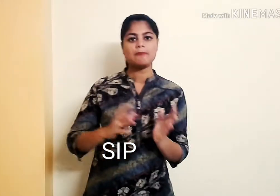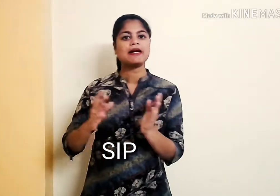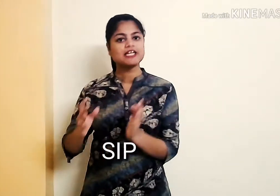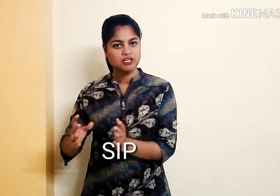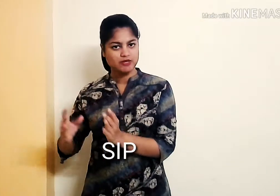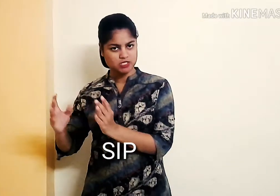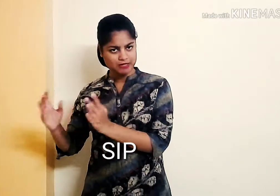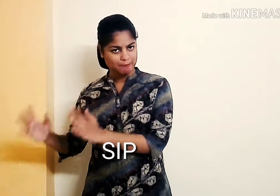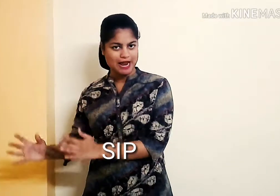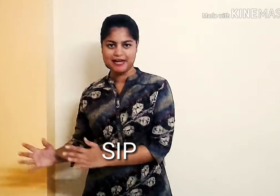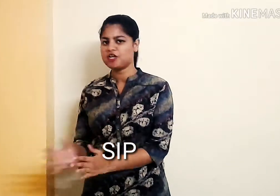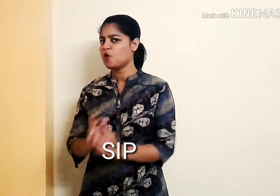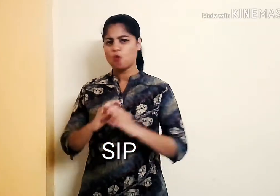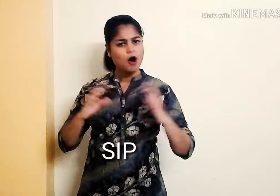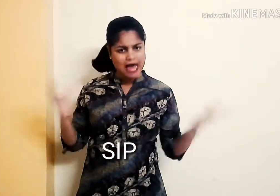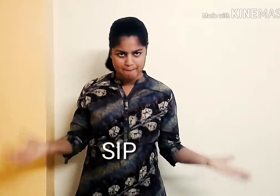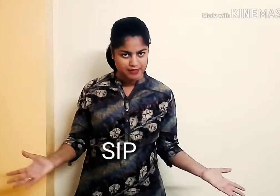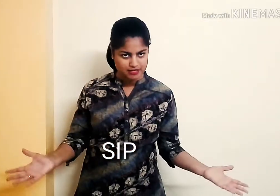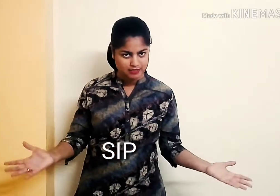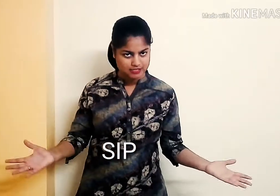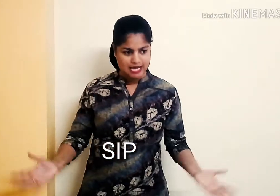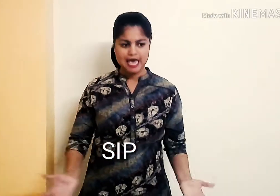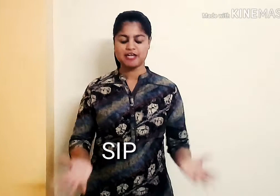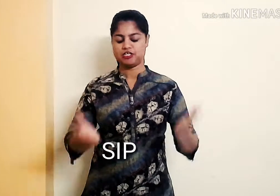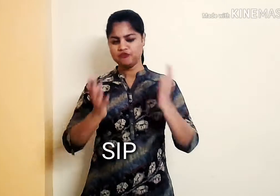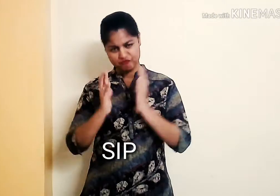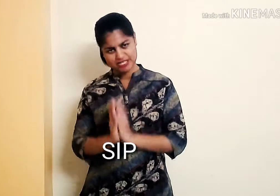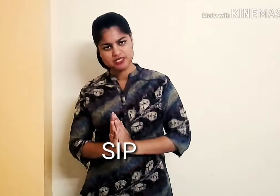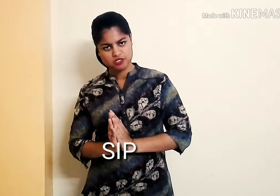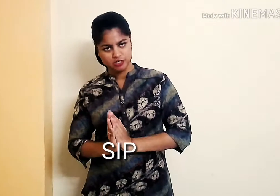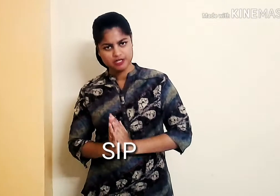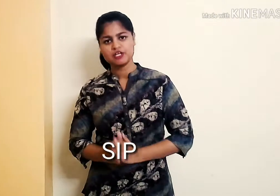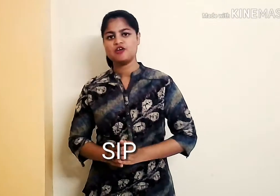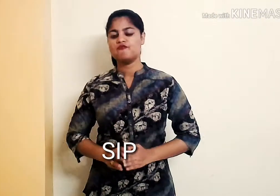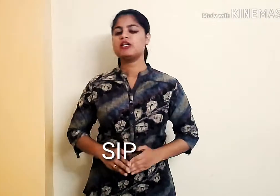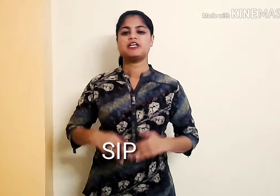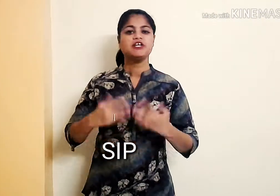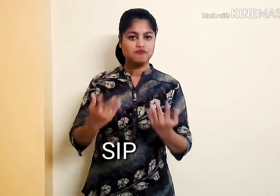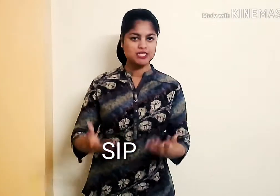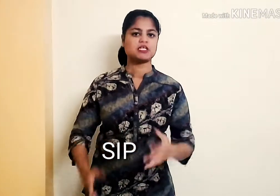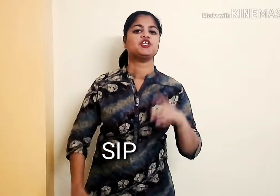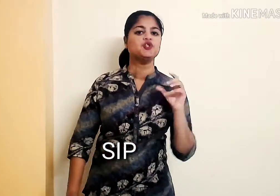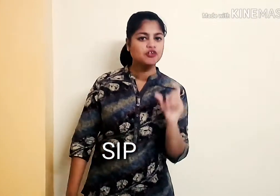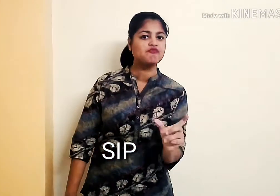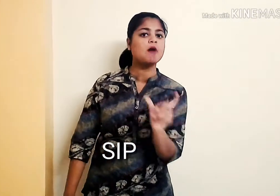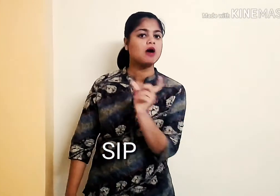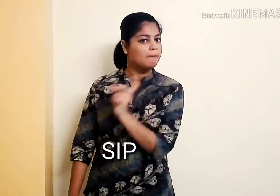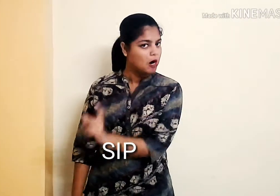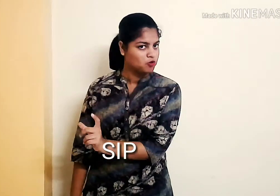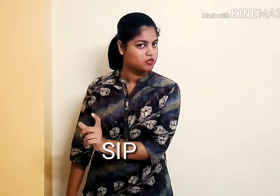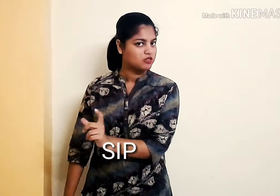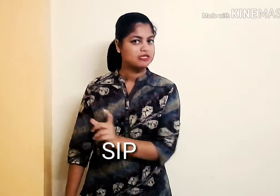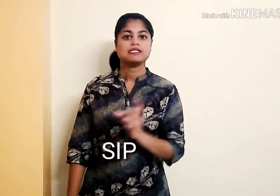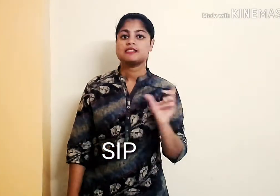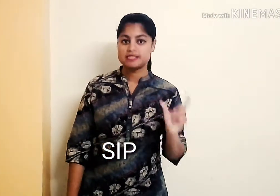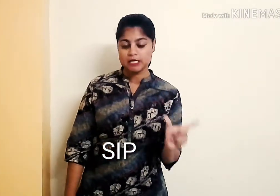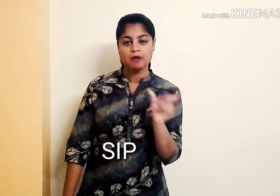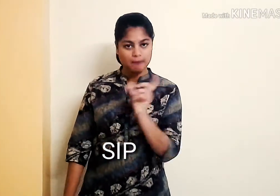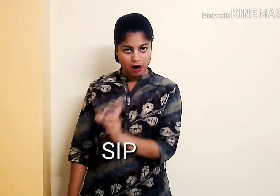Systematic Investment Plan, what happens? An investor will invest a uniform amount, same